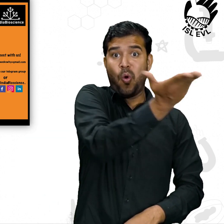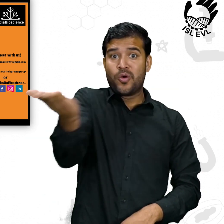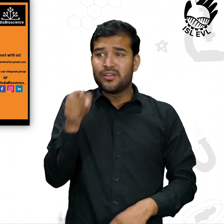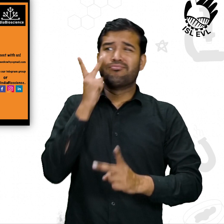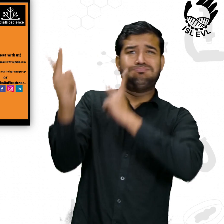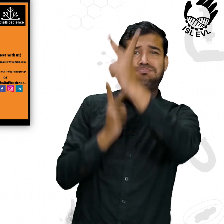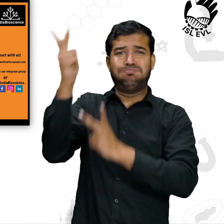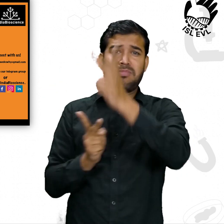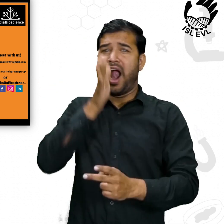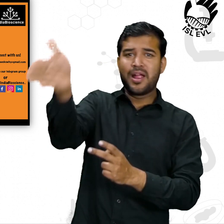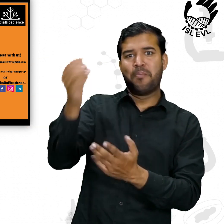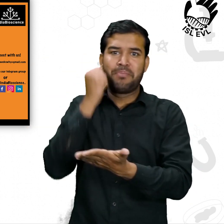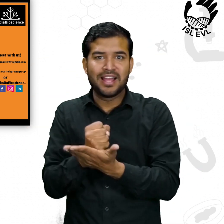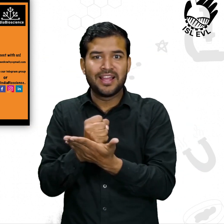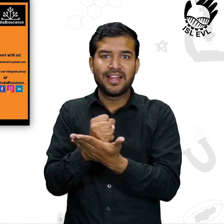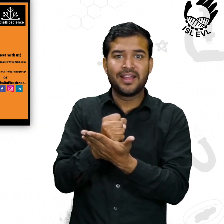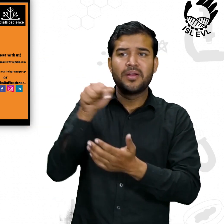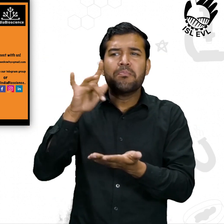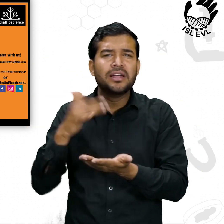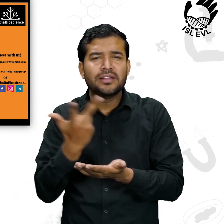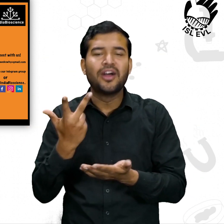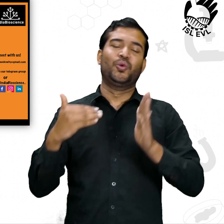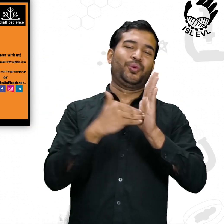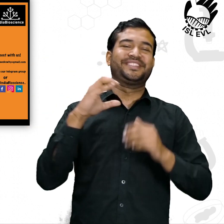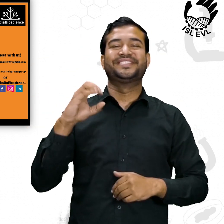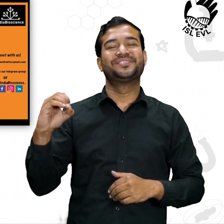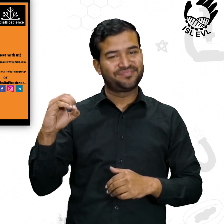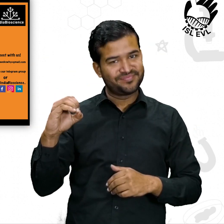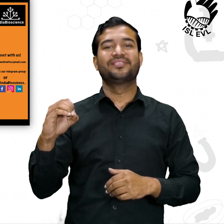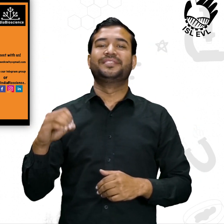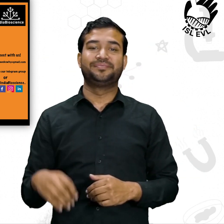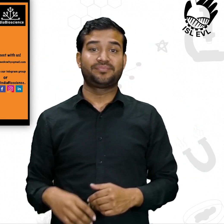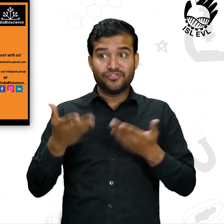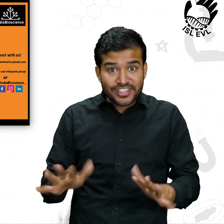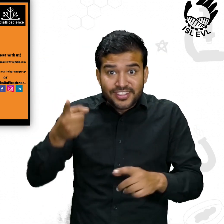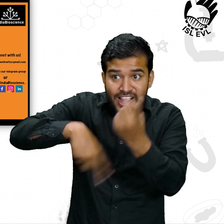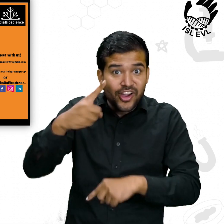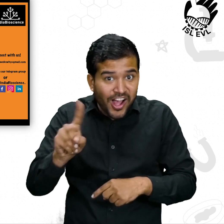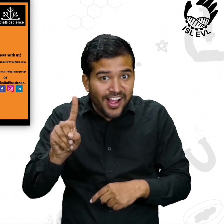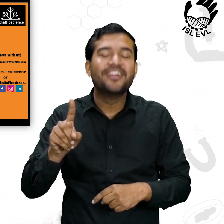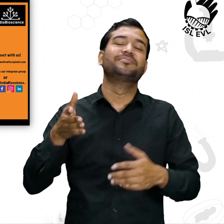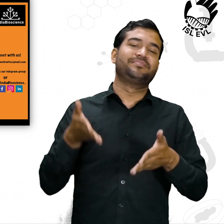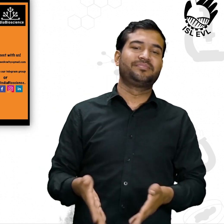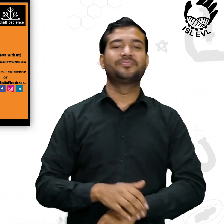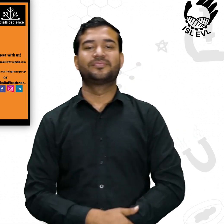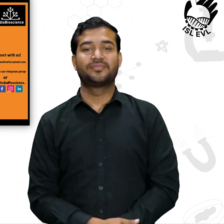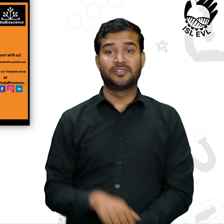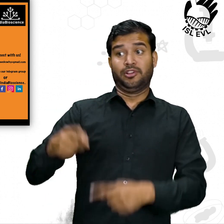We all have visited zoos, haven't we? Utsuka and Jigyasa, on their recent trip to the zoo, were fascinated